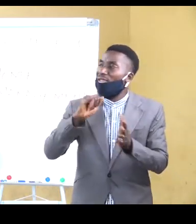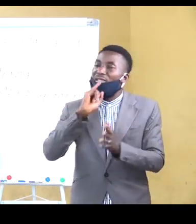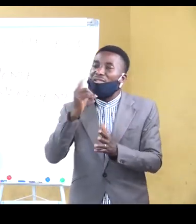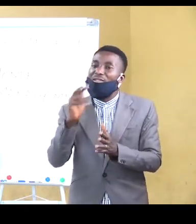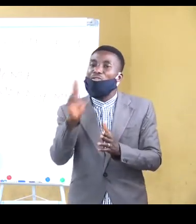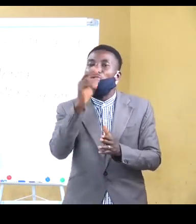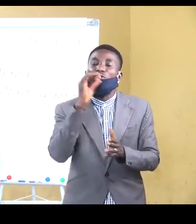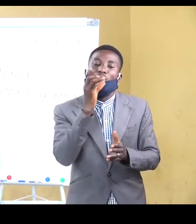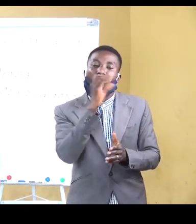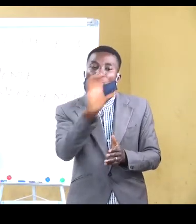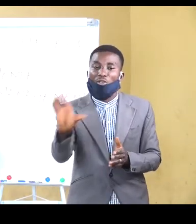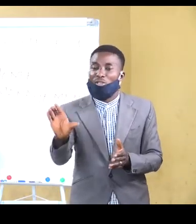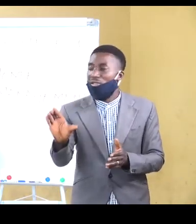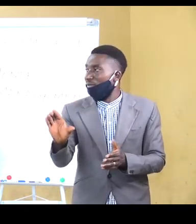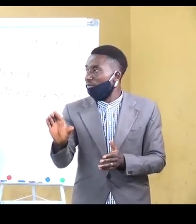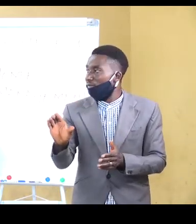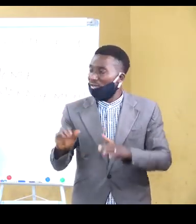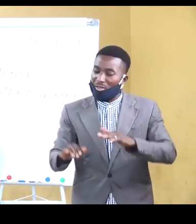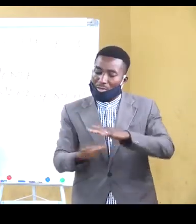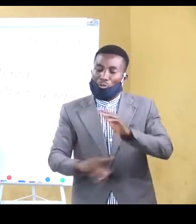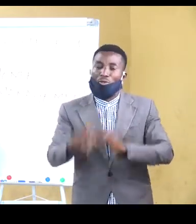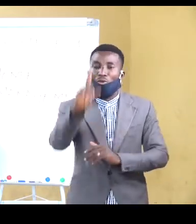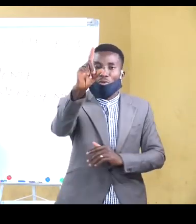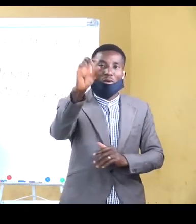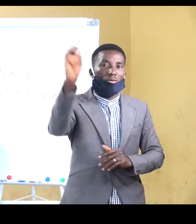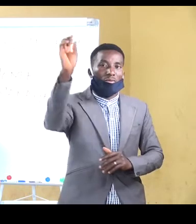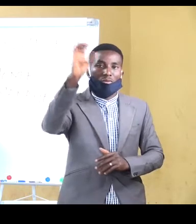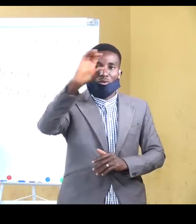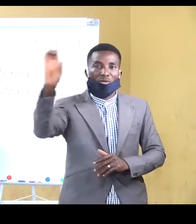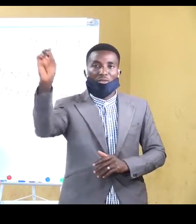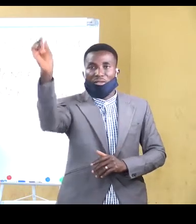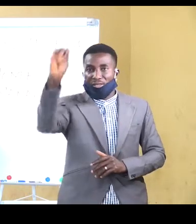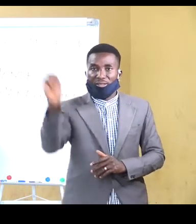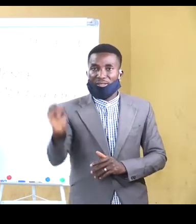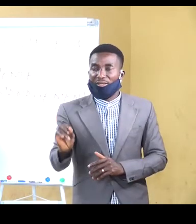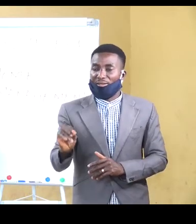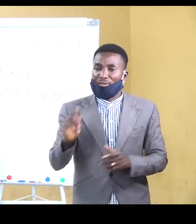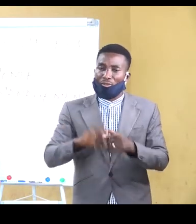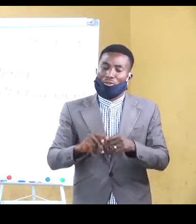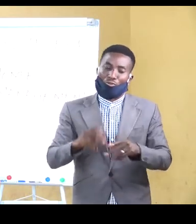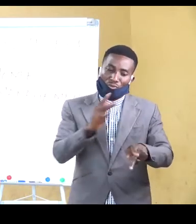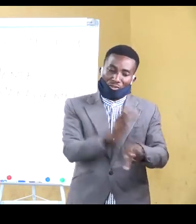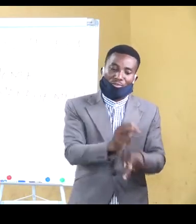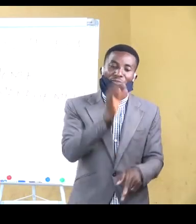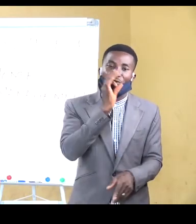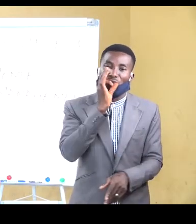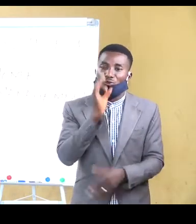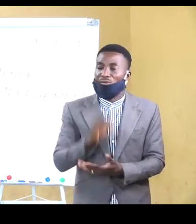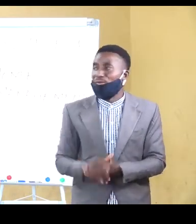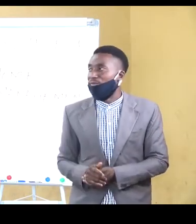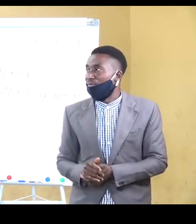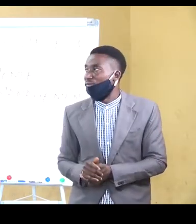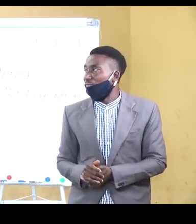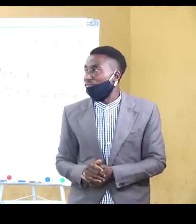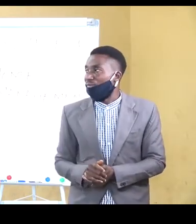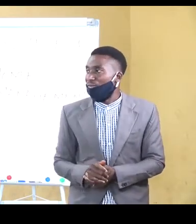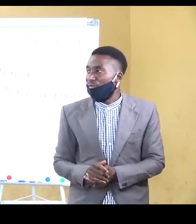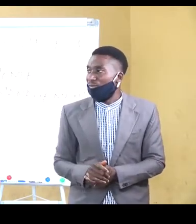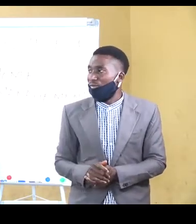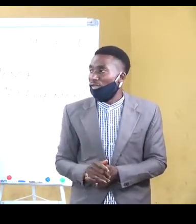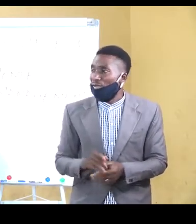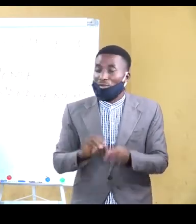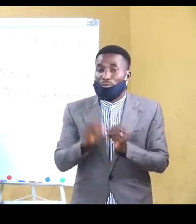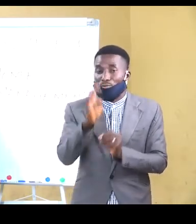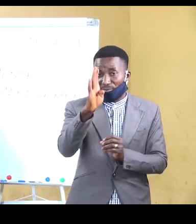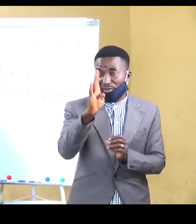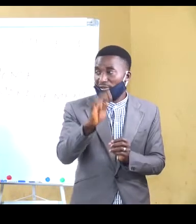heat below 100 degrees centigrade to what? To preserve food. While sterilization